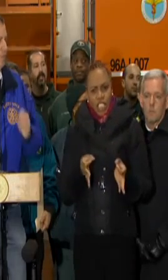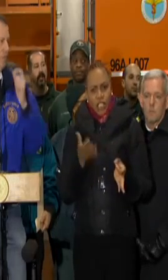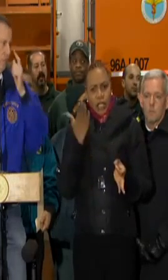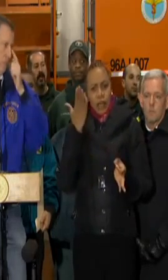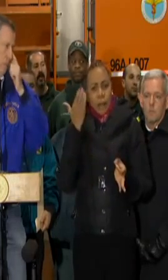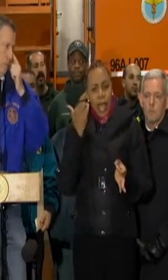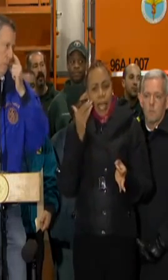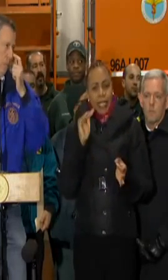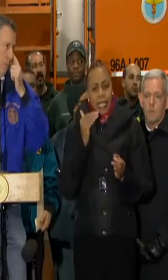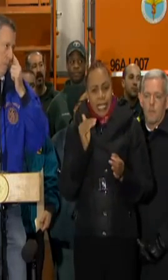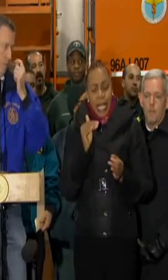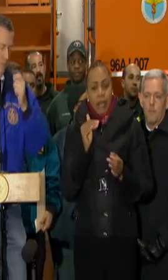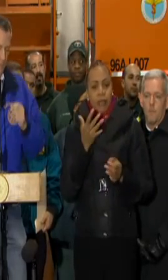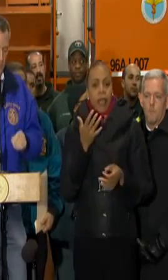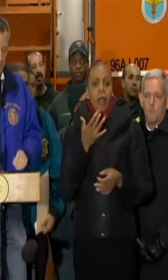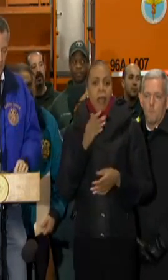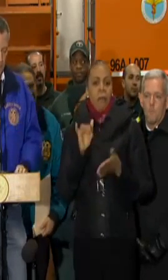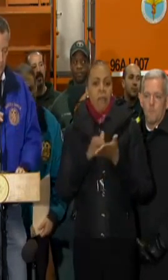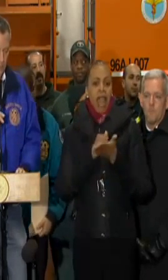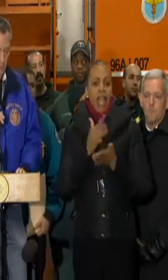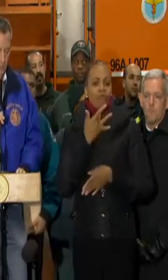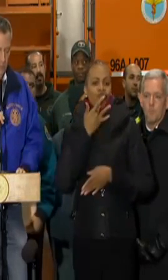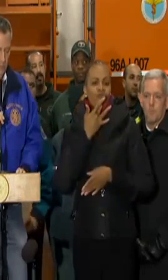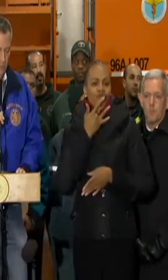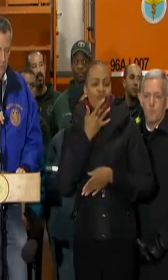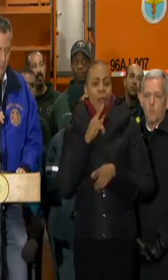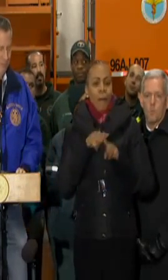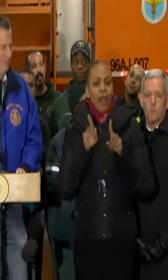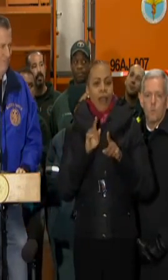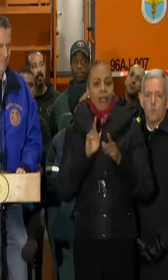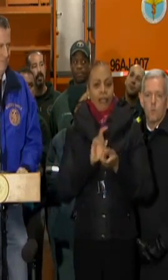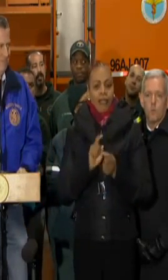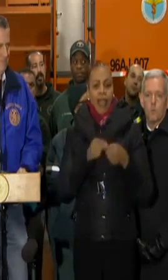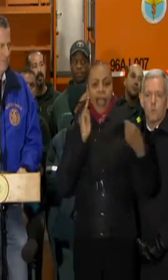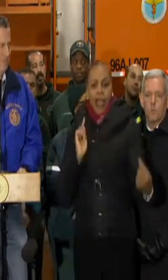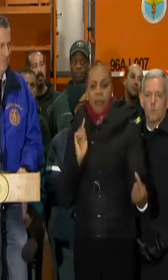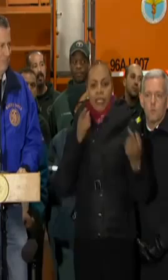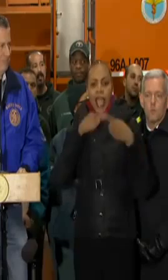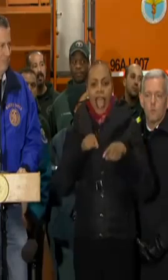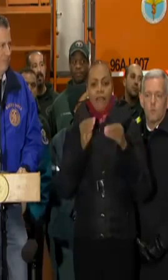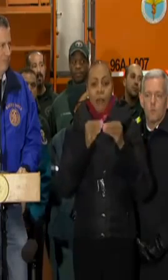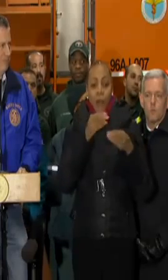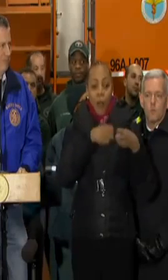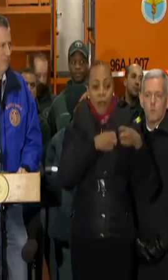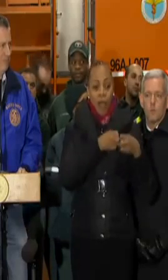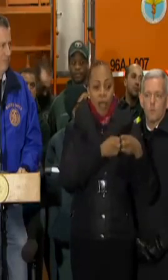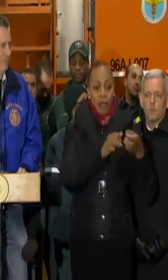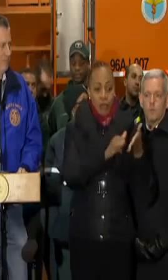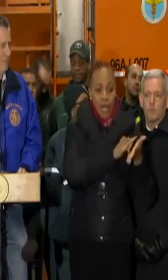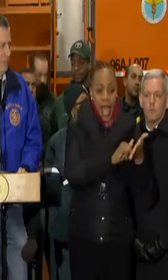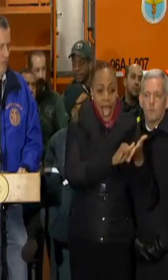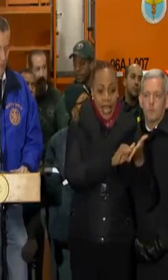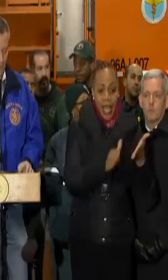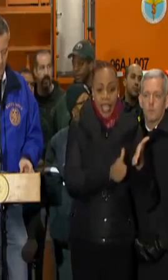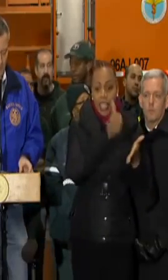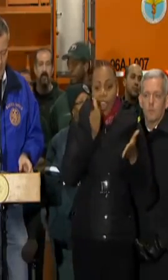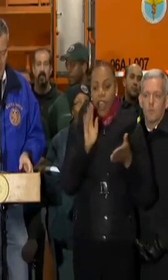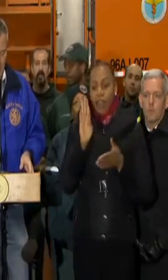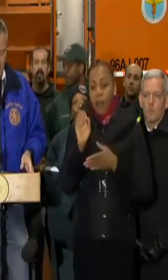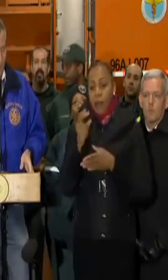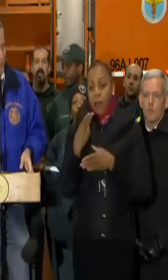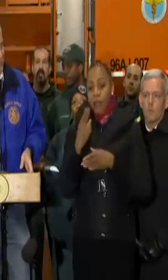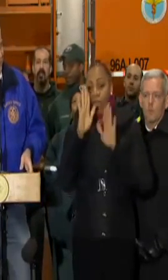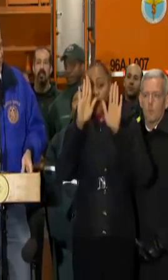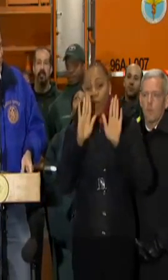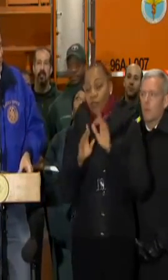past it seemed that Manhattan was favored, that the inverse is happening now, that we see more trouble in Manhattan and the outer boroughs are in great shape?